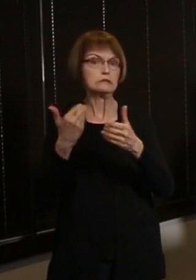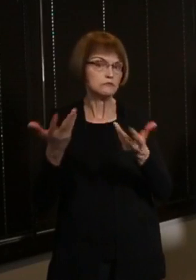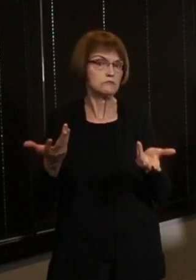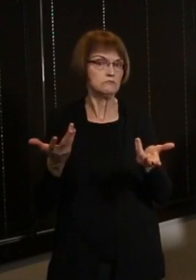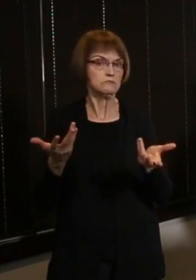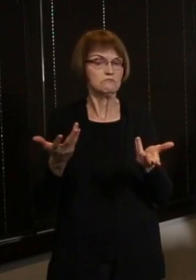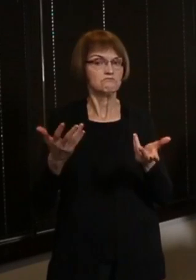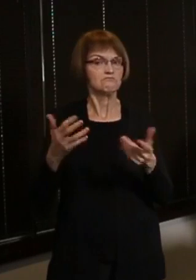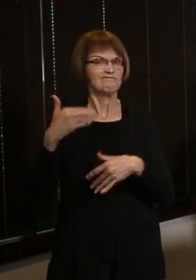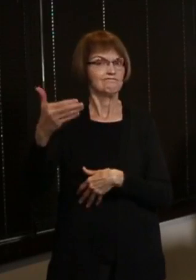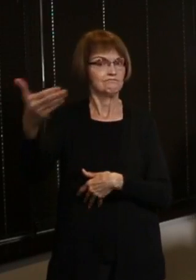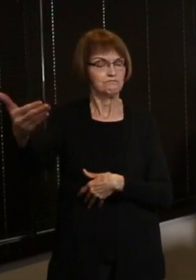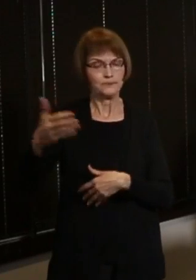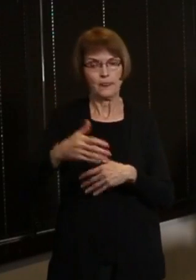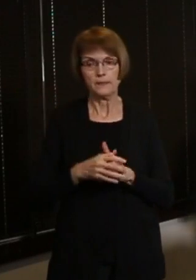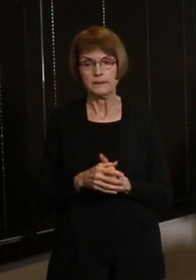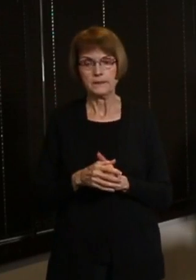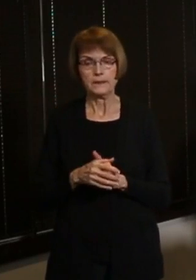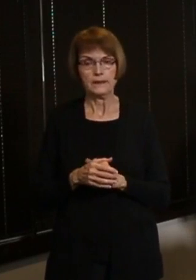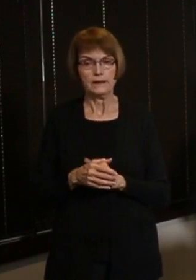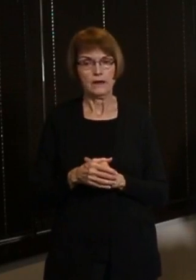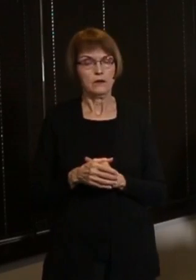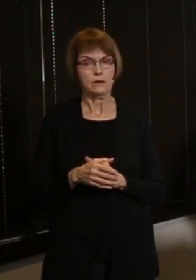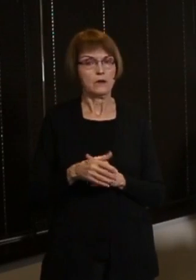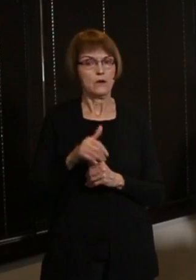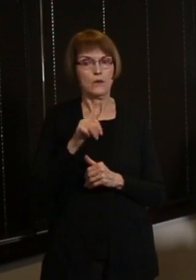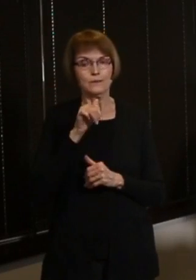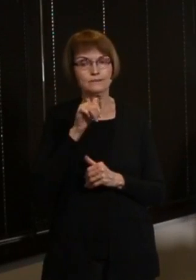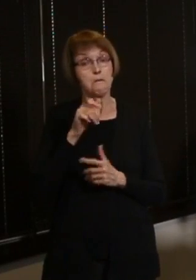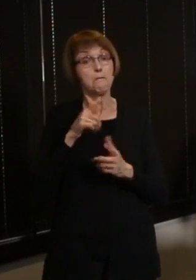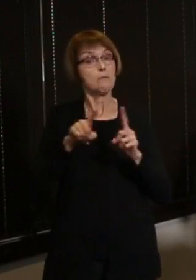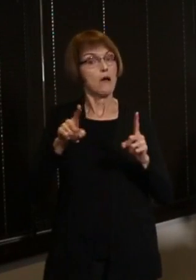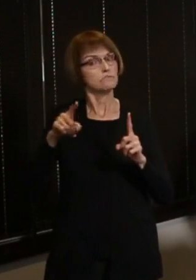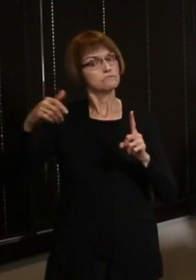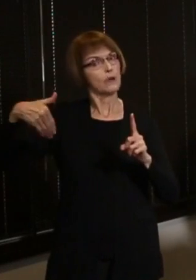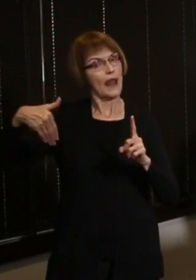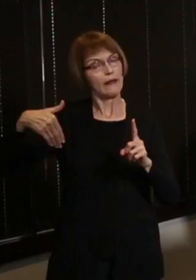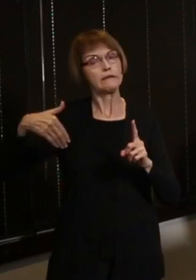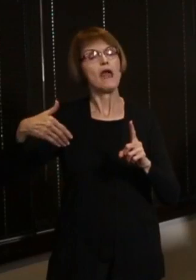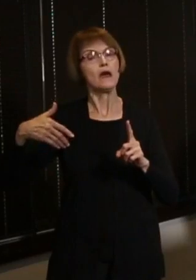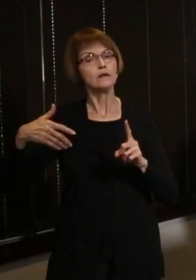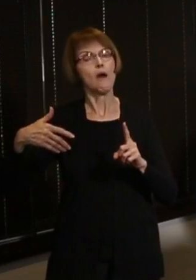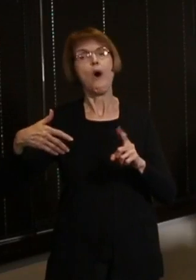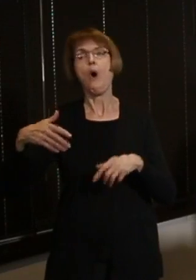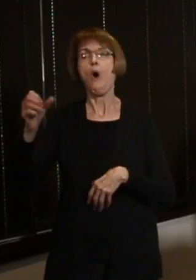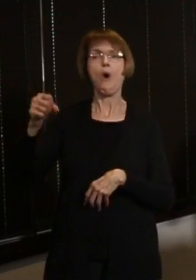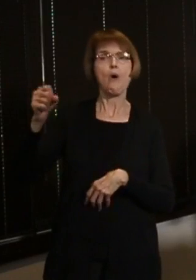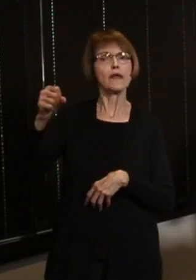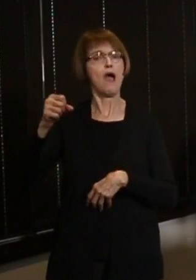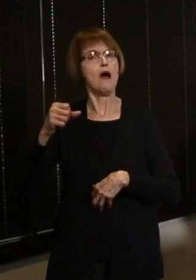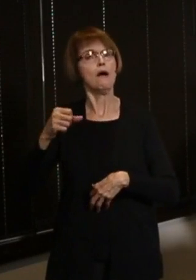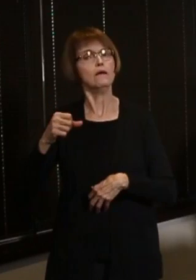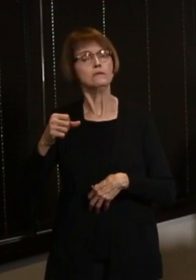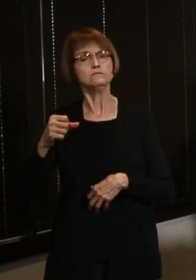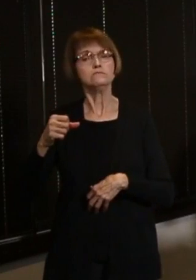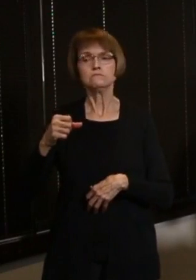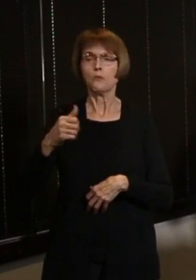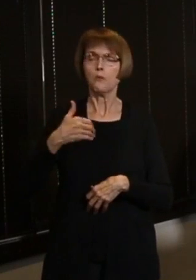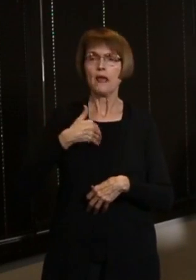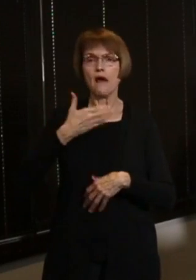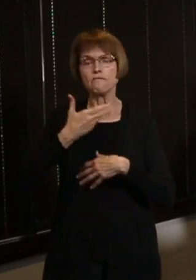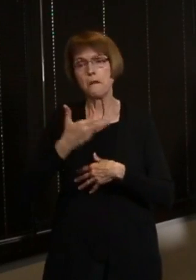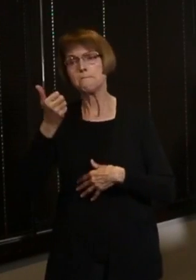on. So I don't think that we're at that spot where we feel that we have the